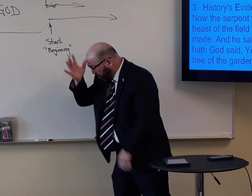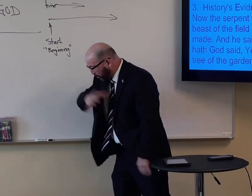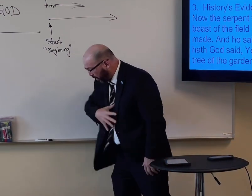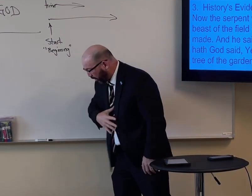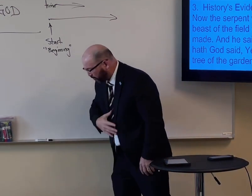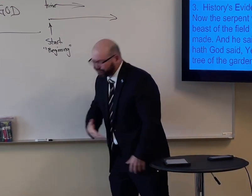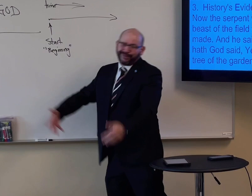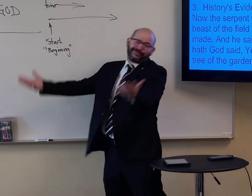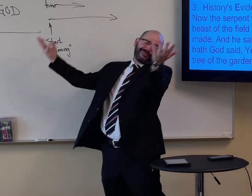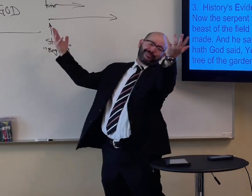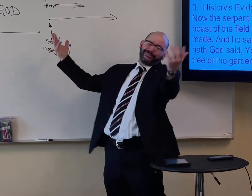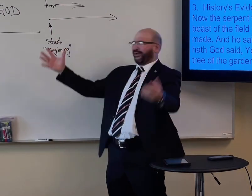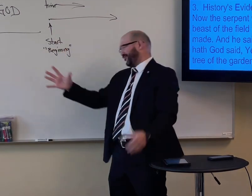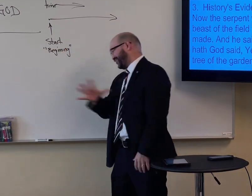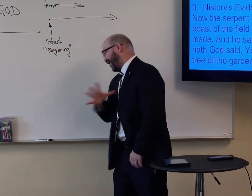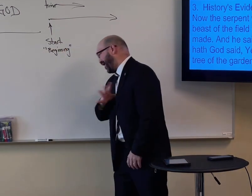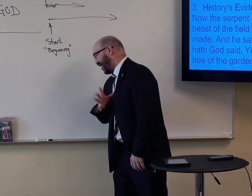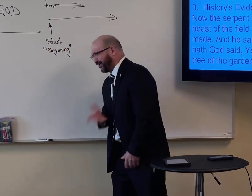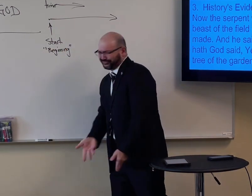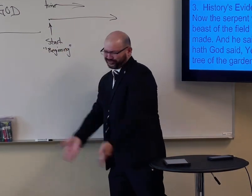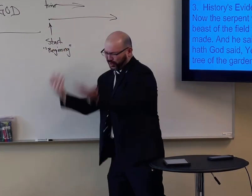A man wants to marry a man? Yeah.